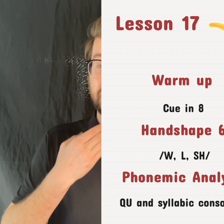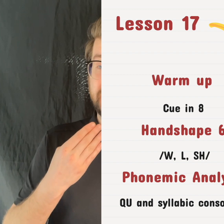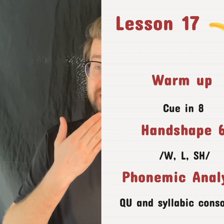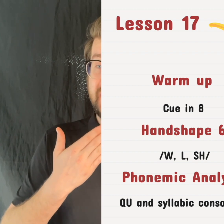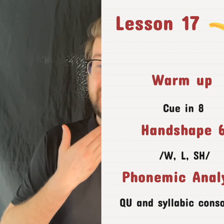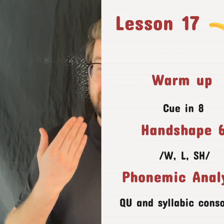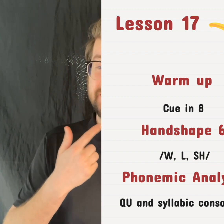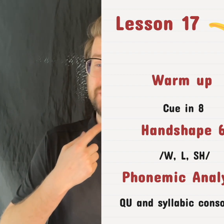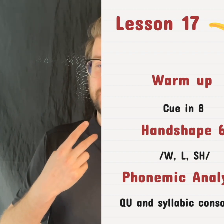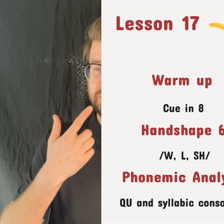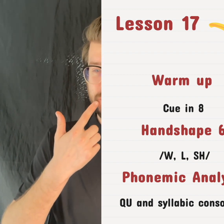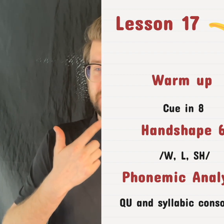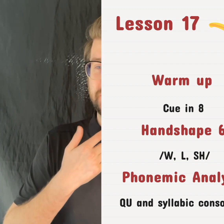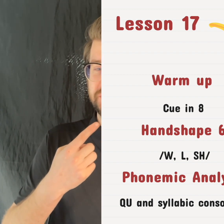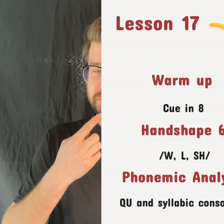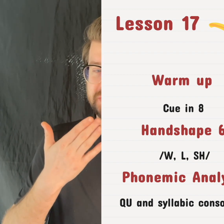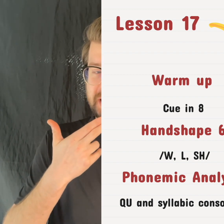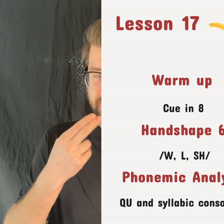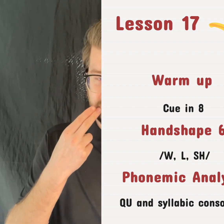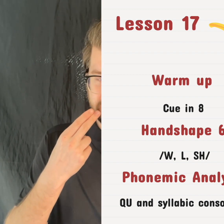and 8, which we will do together.